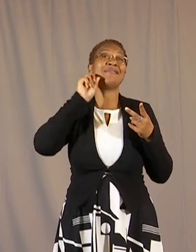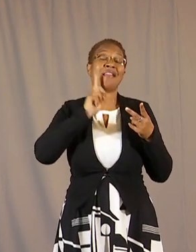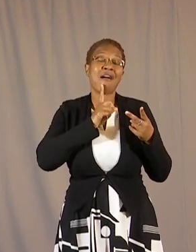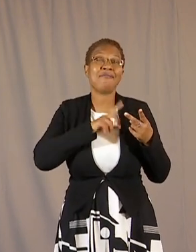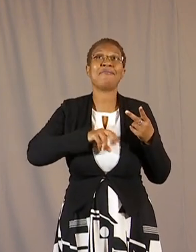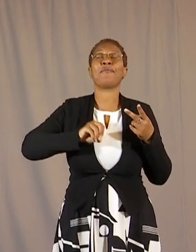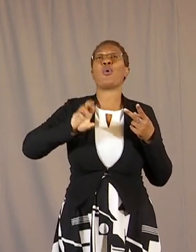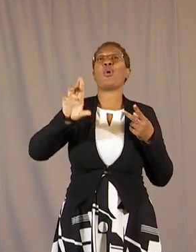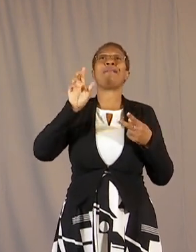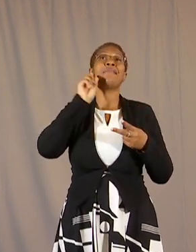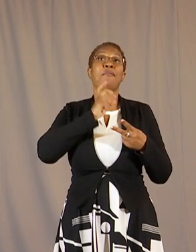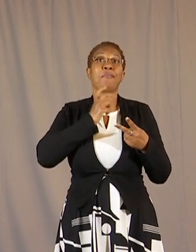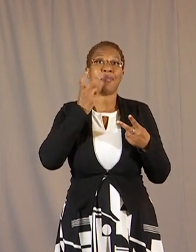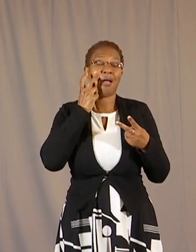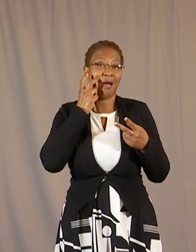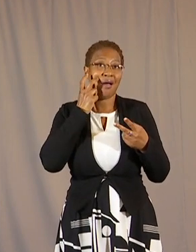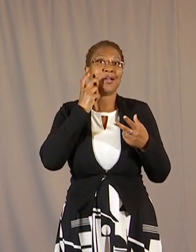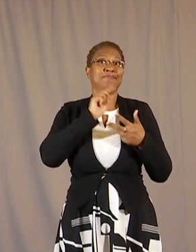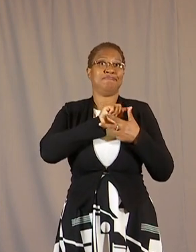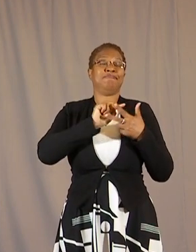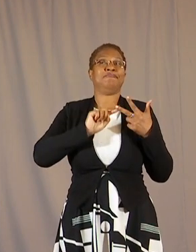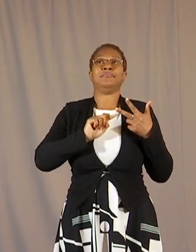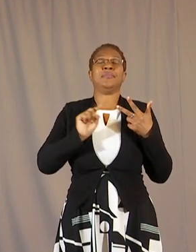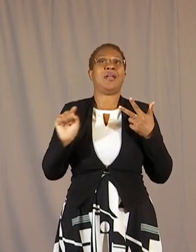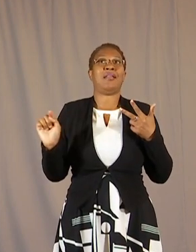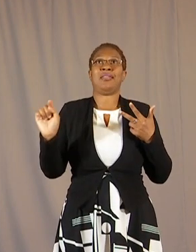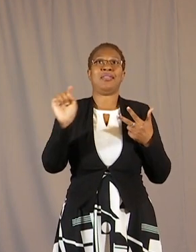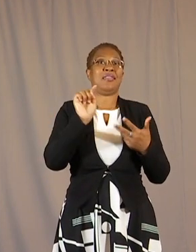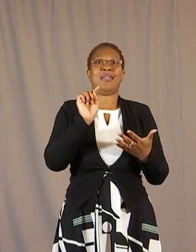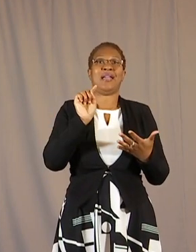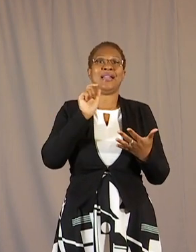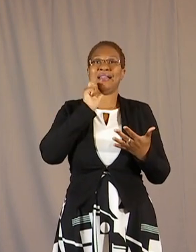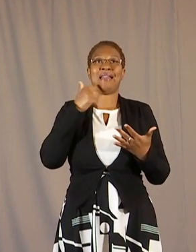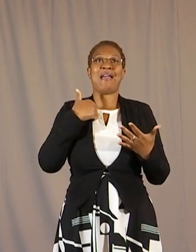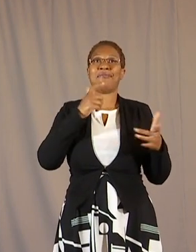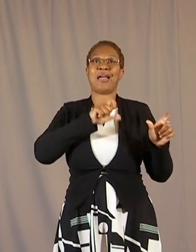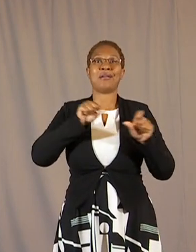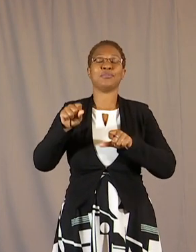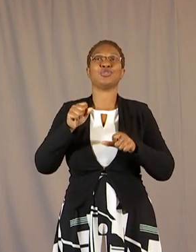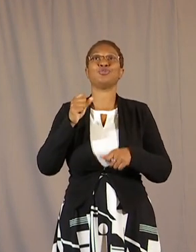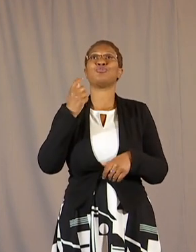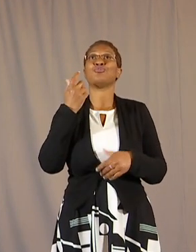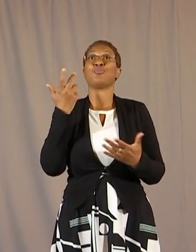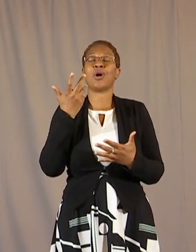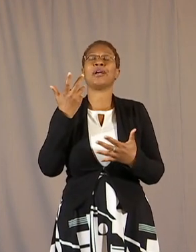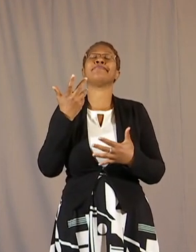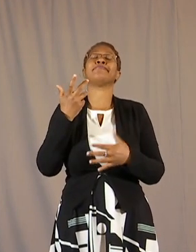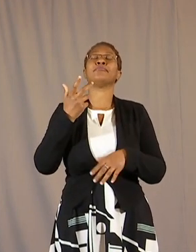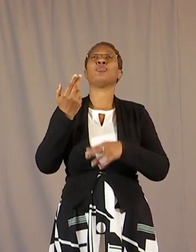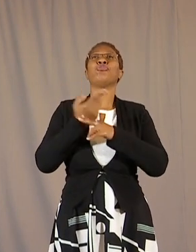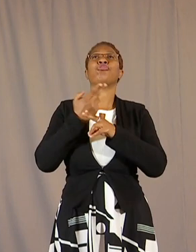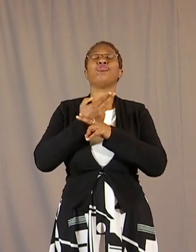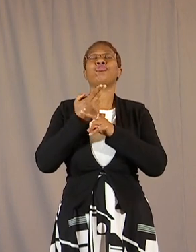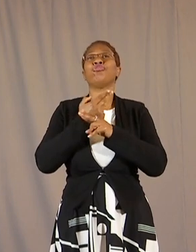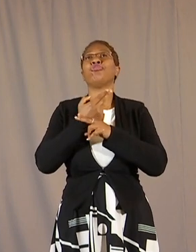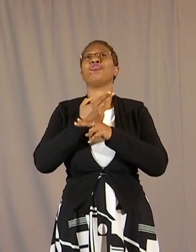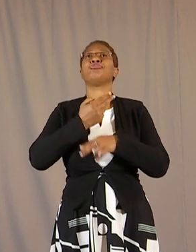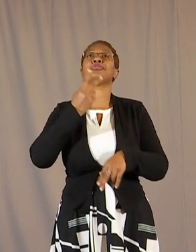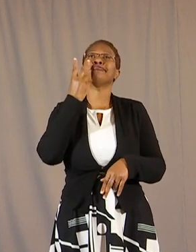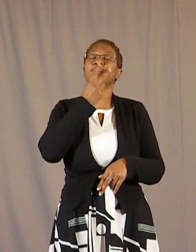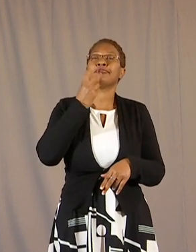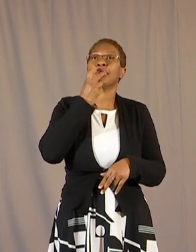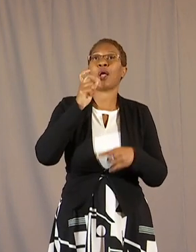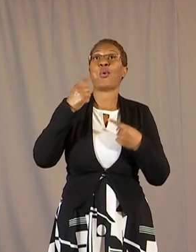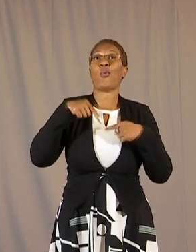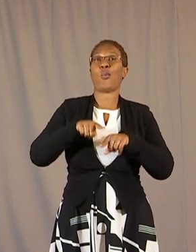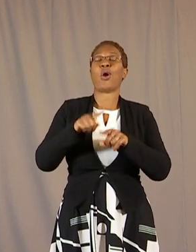are deaf-blind did not have the capability of reading the lips when we wore our masks. And that was